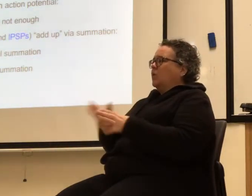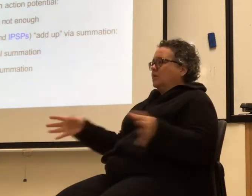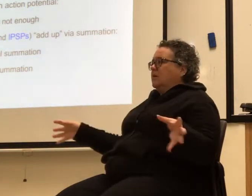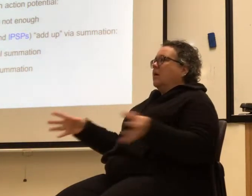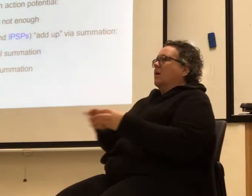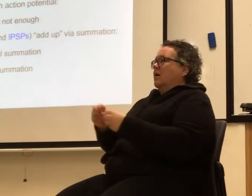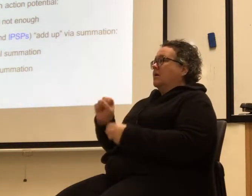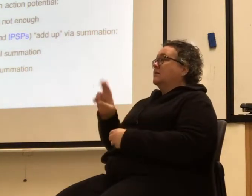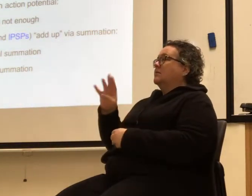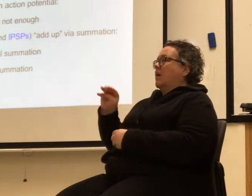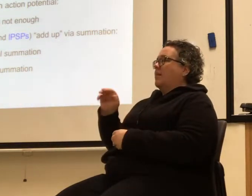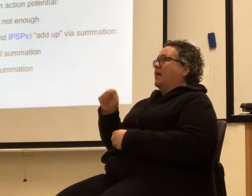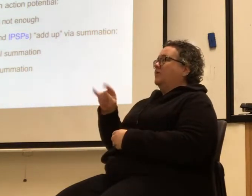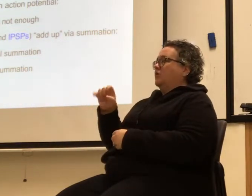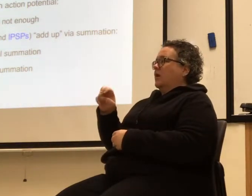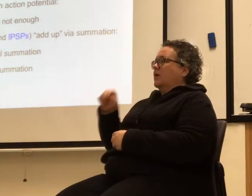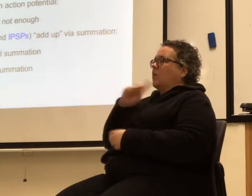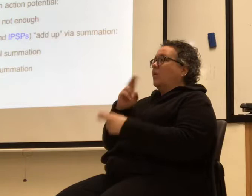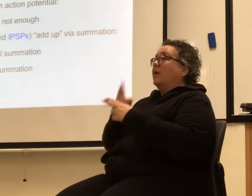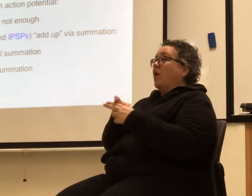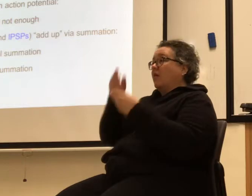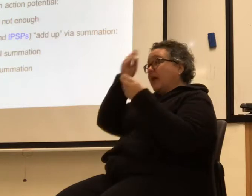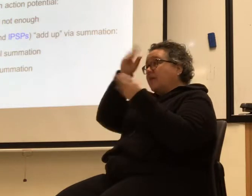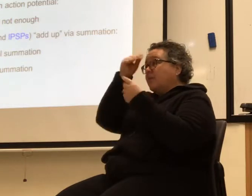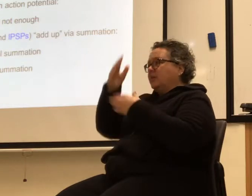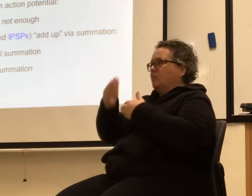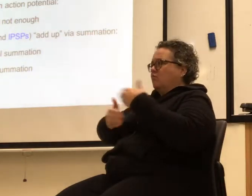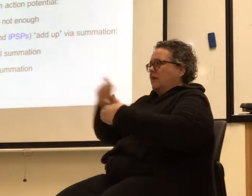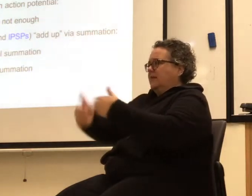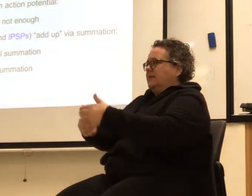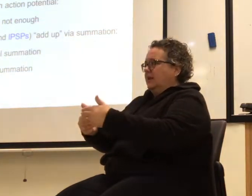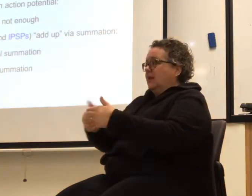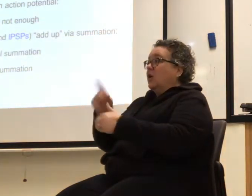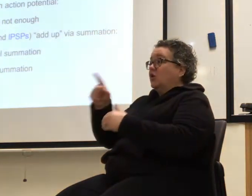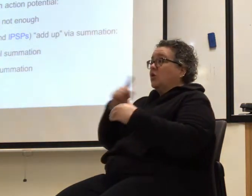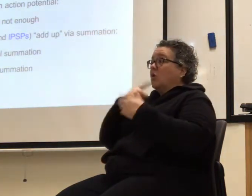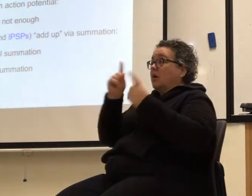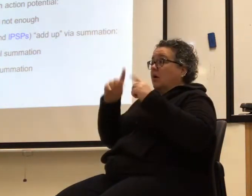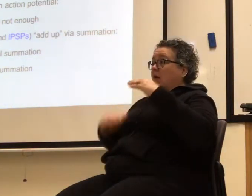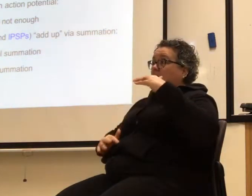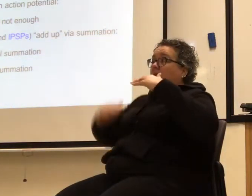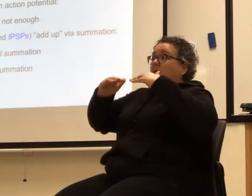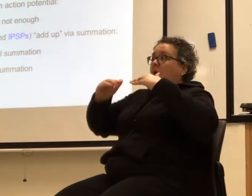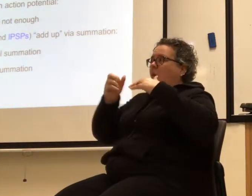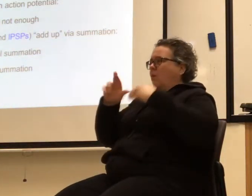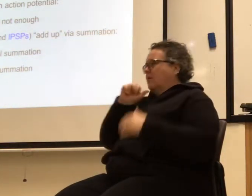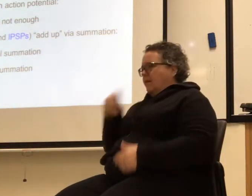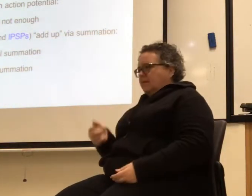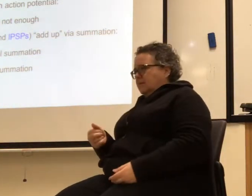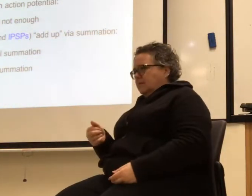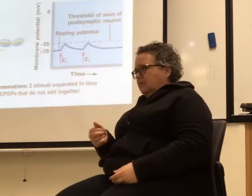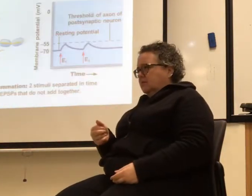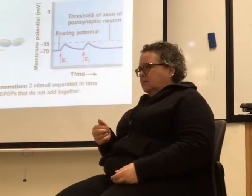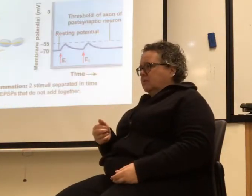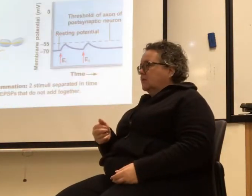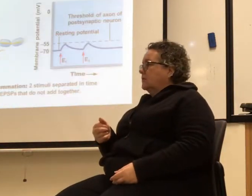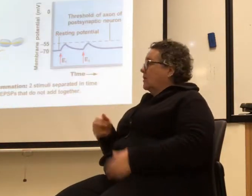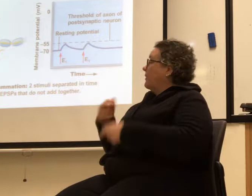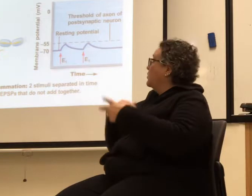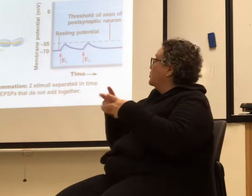call information processing. You're reaching threshold or not. And there's two kinds we define, temporal and spatial